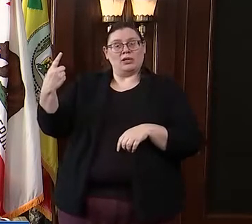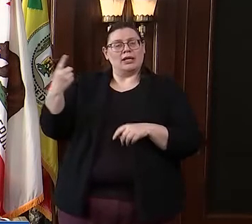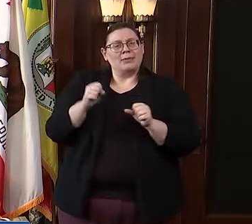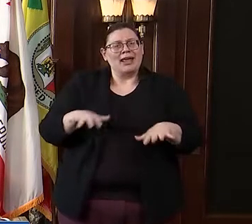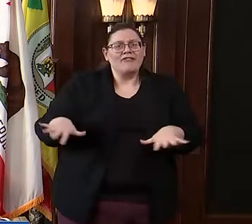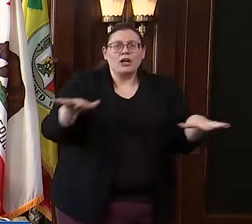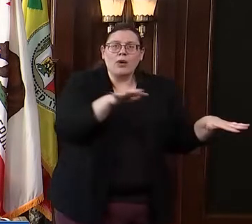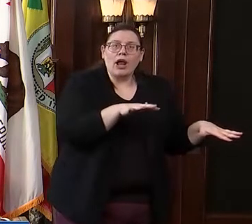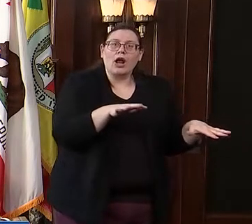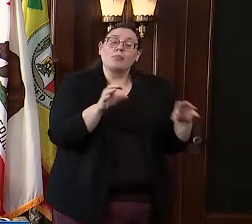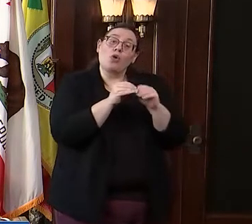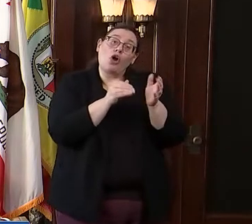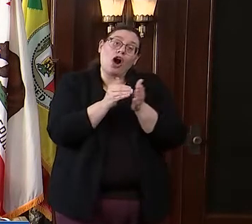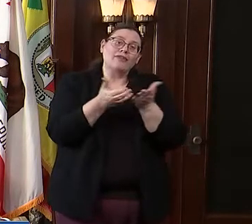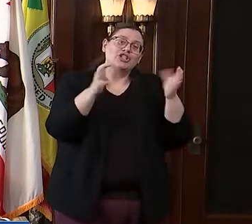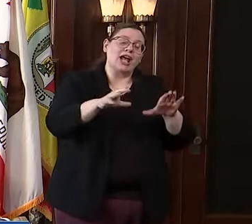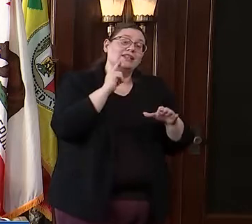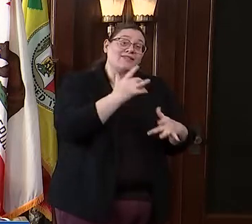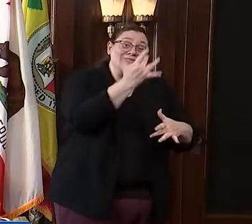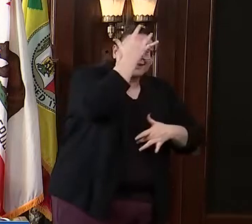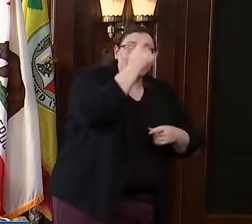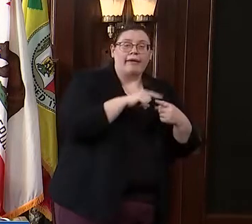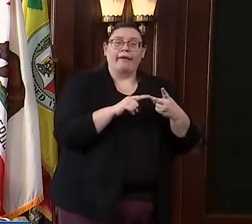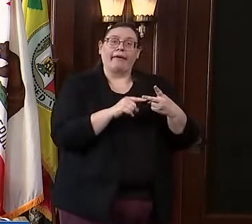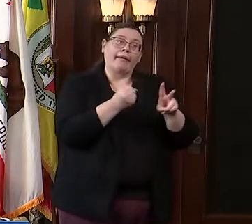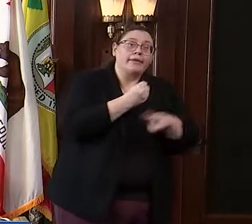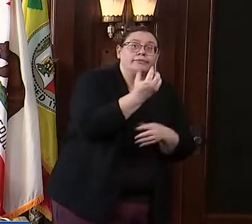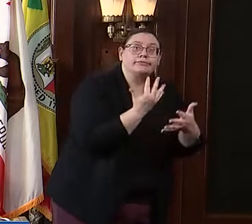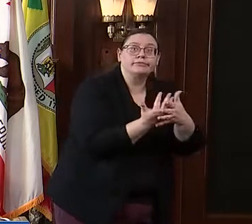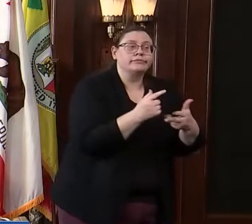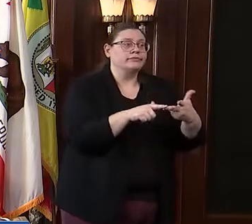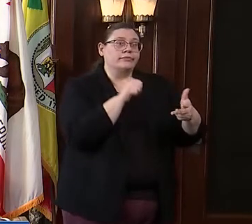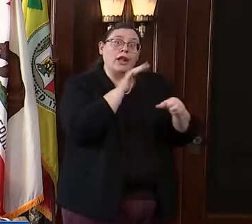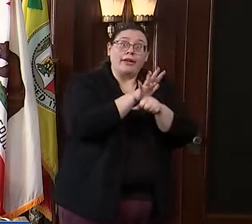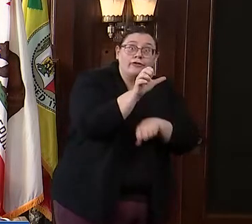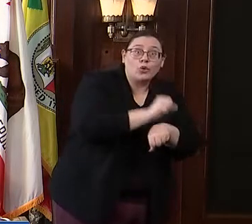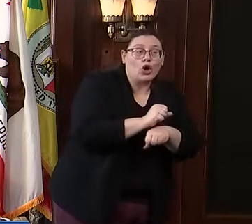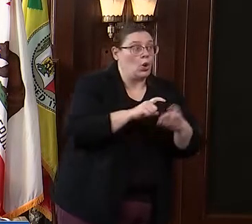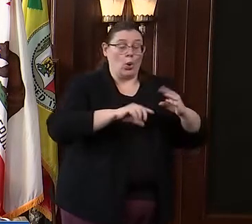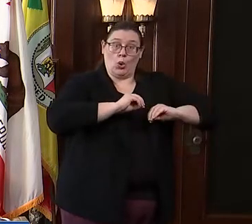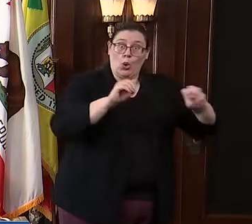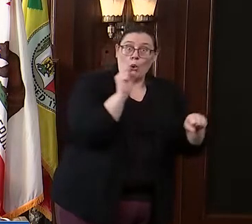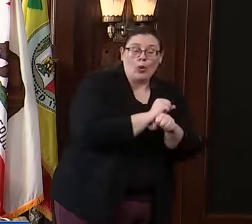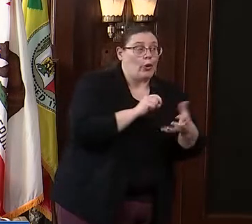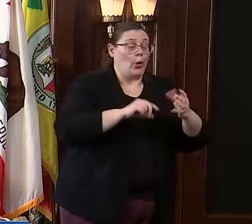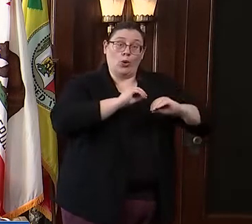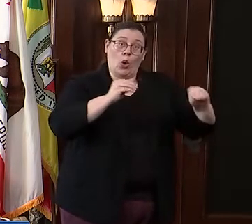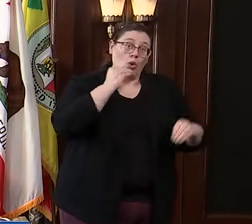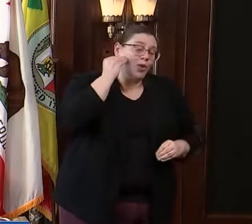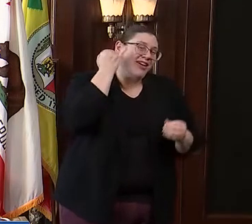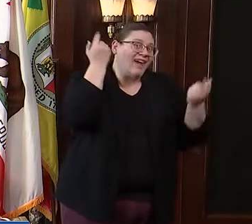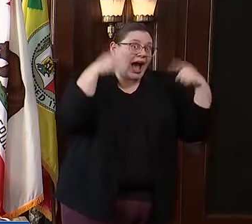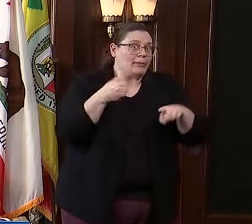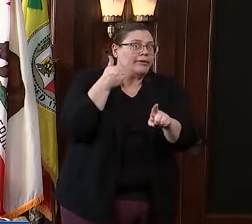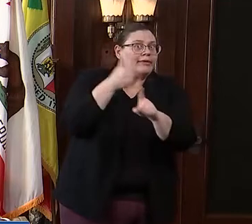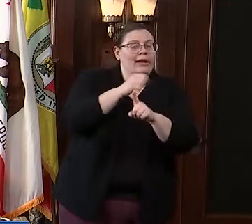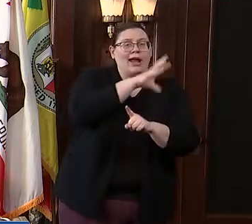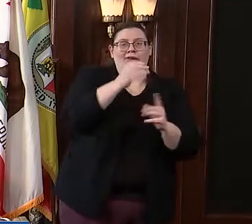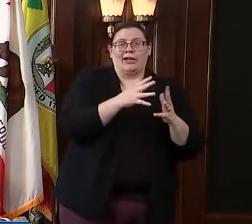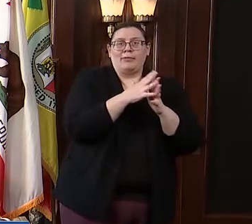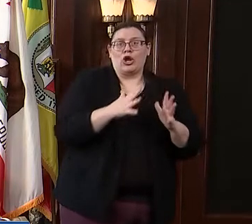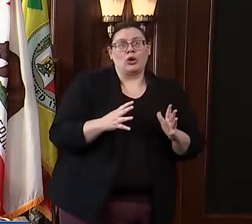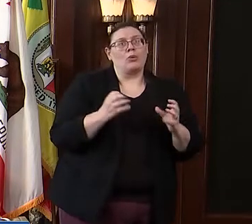sick, incarcerated, under or unemployed, homeless, if you're African American or in many communities of